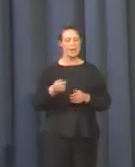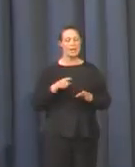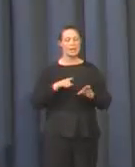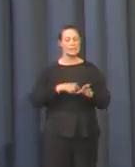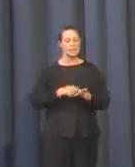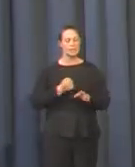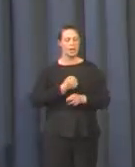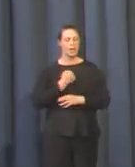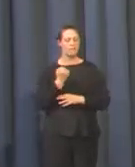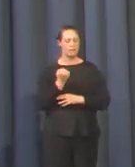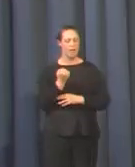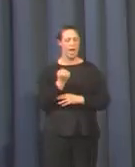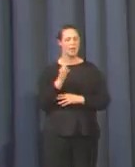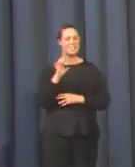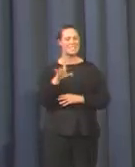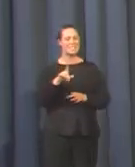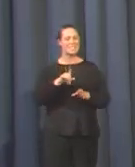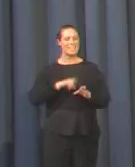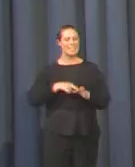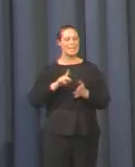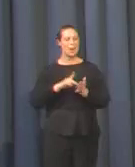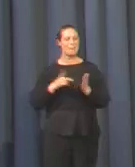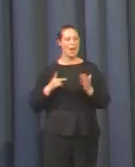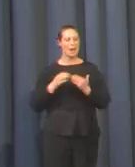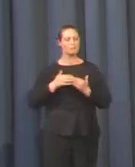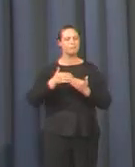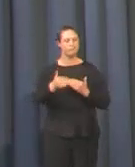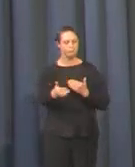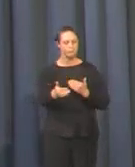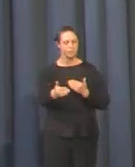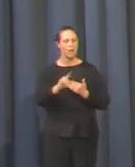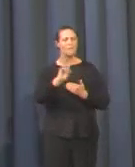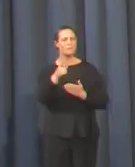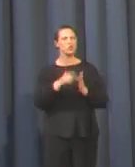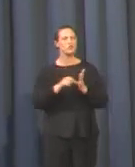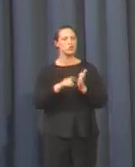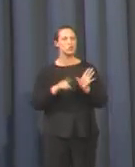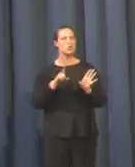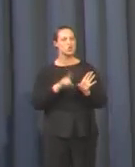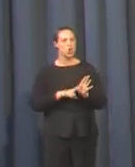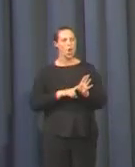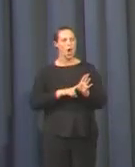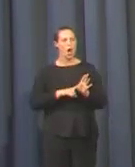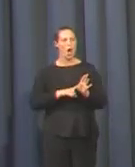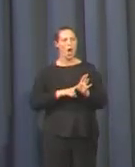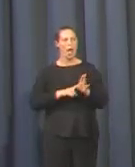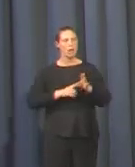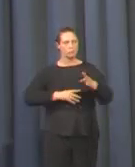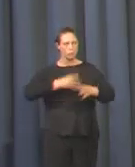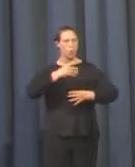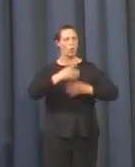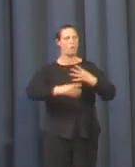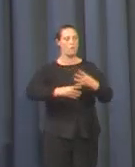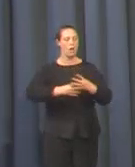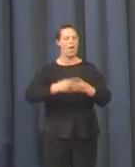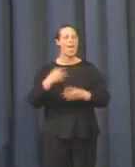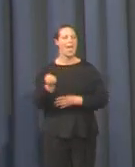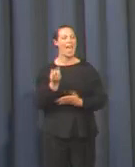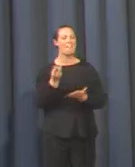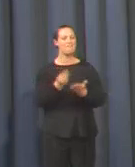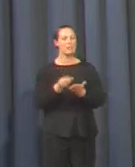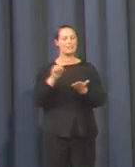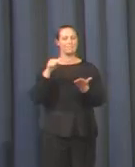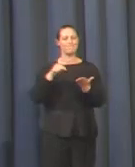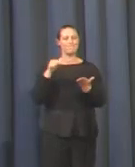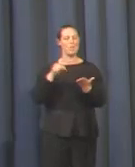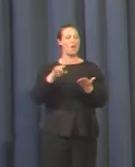current 10-year plan, which rolls over on the 1st of July, we have money in the budget to upgrade the water